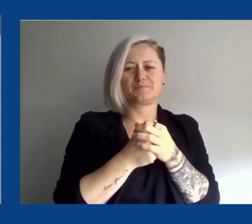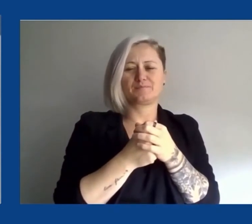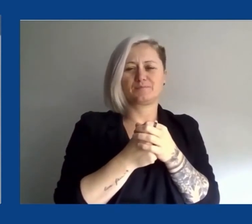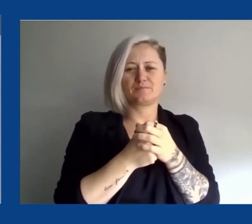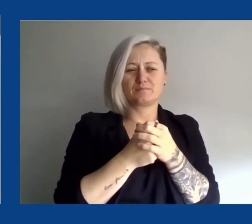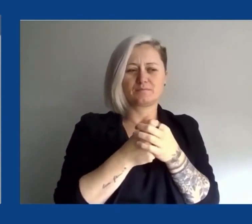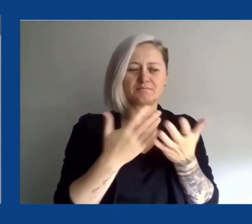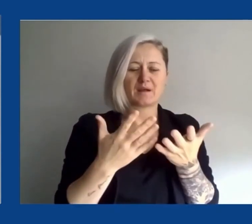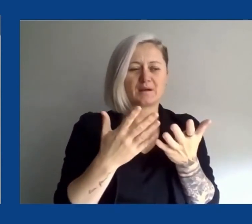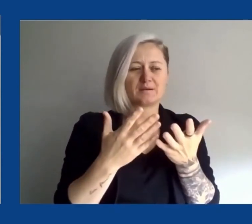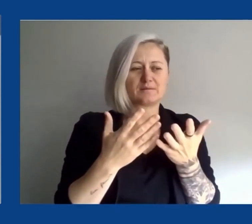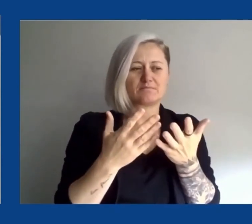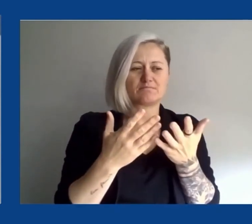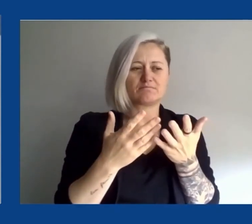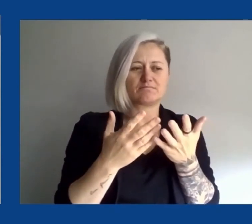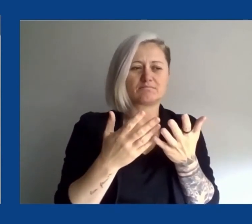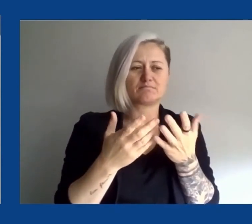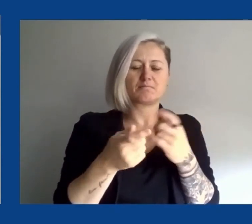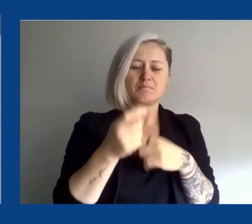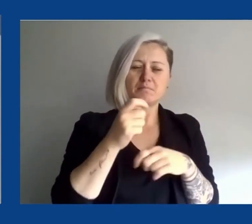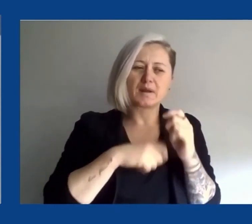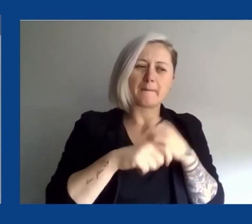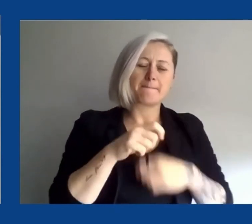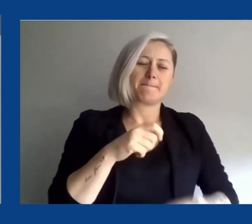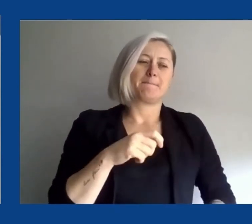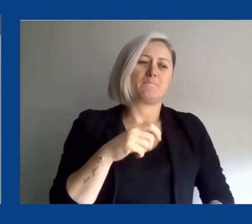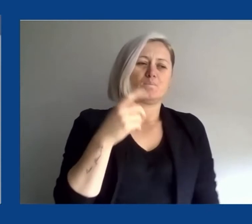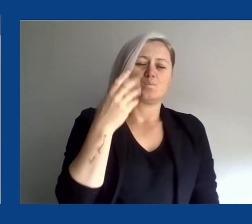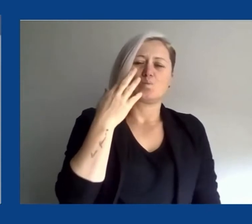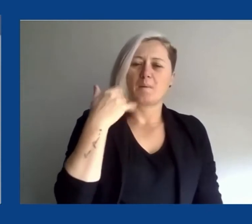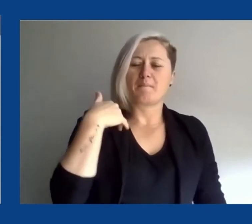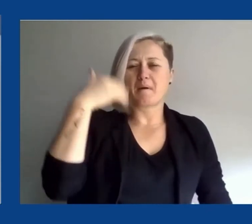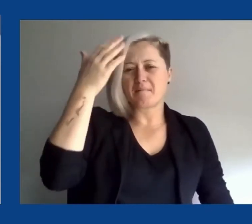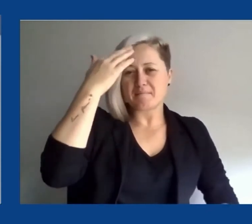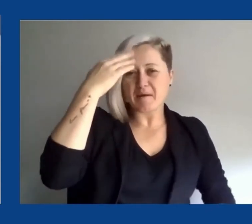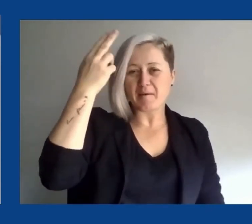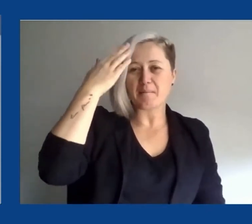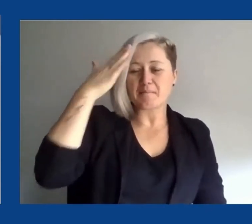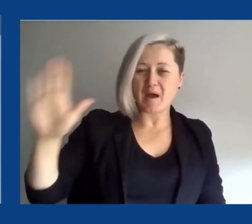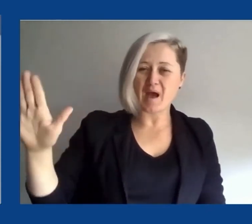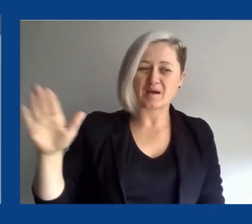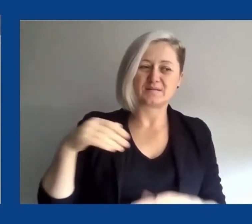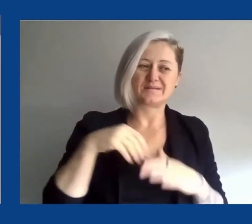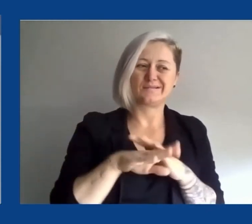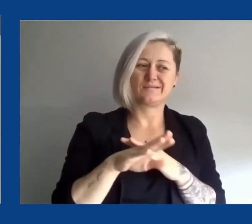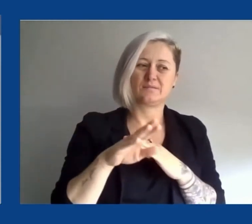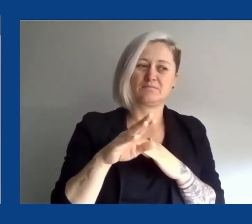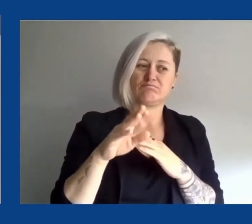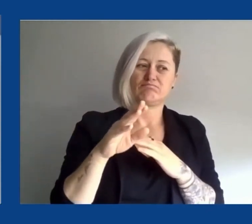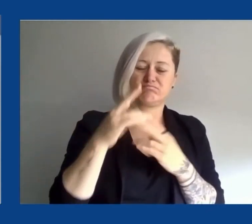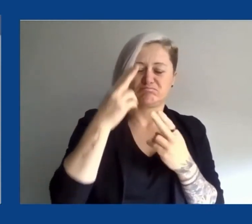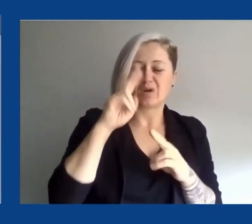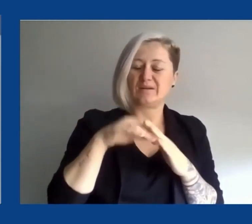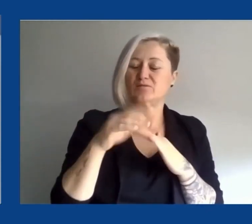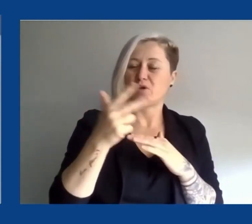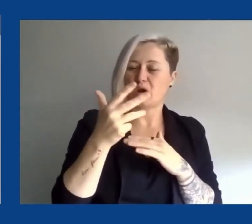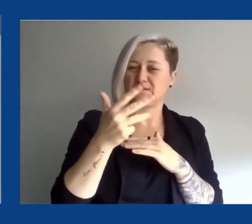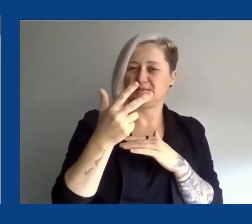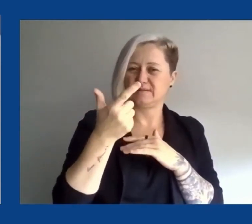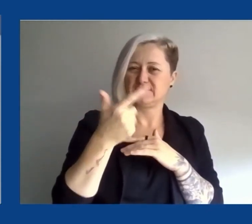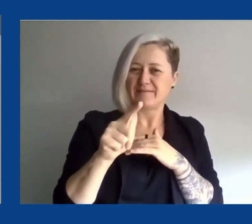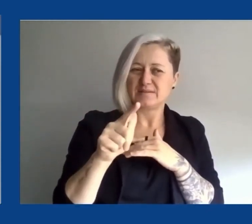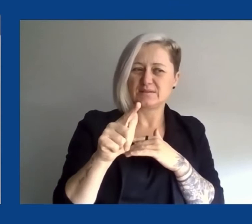but it became, when my mother passed in 1970, the need to know what